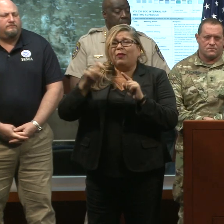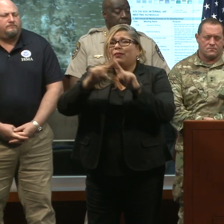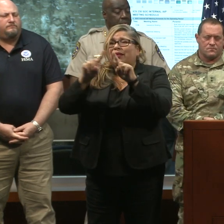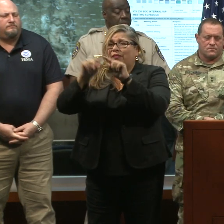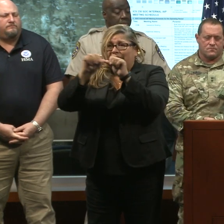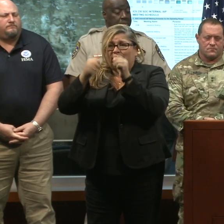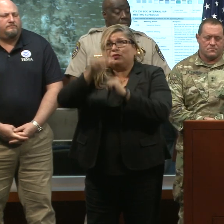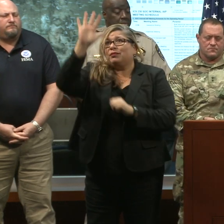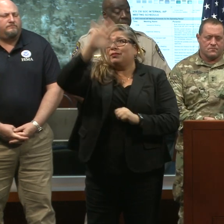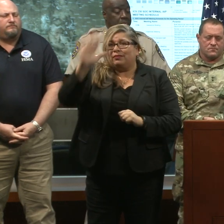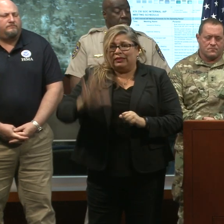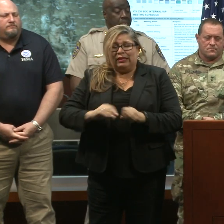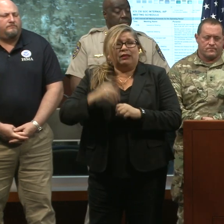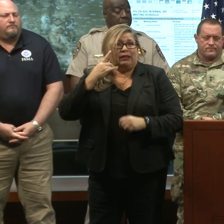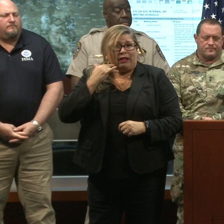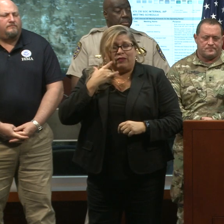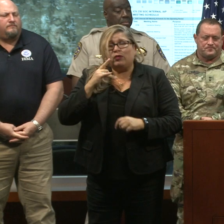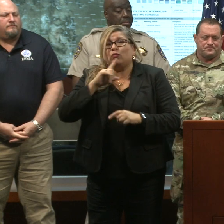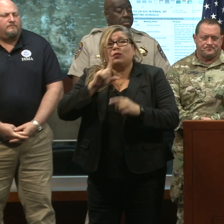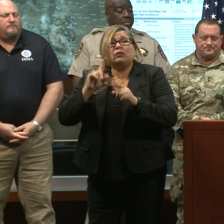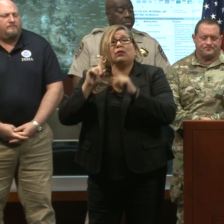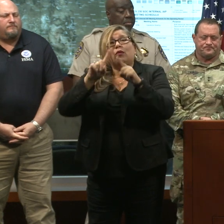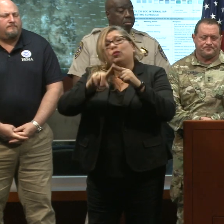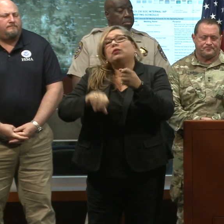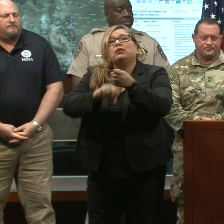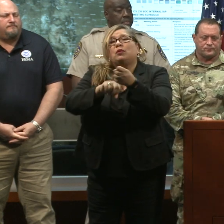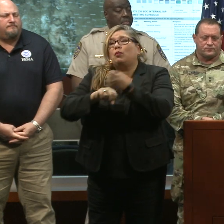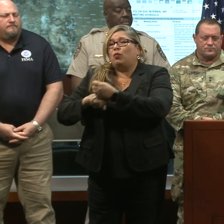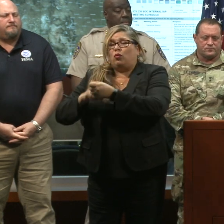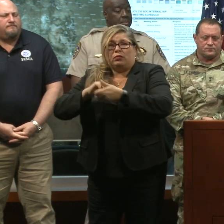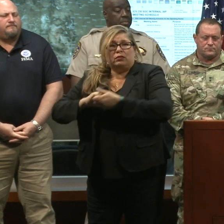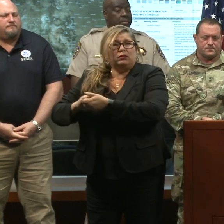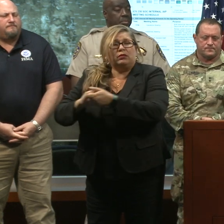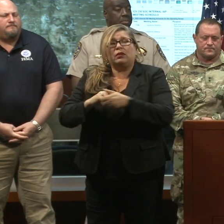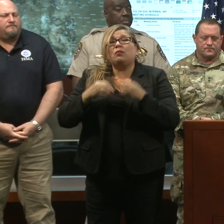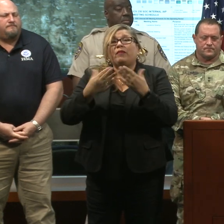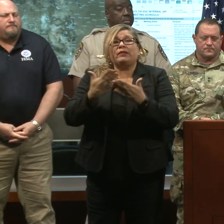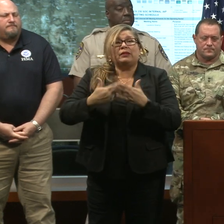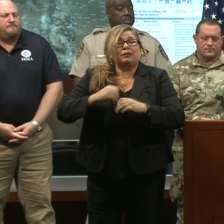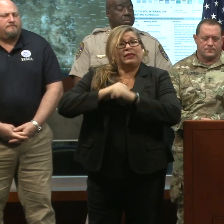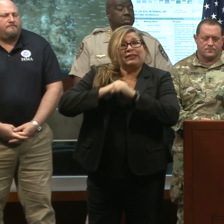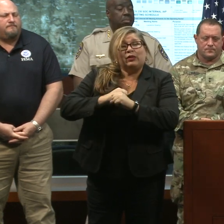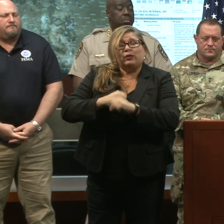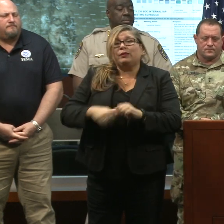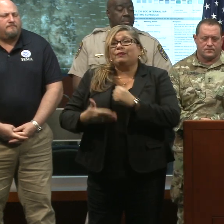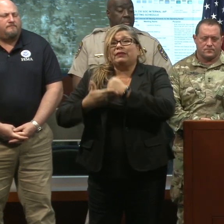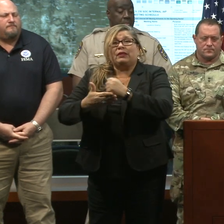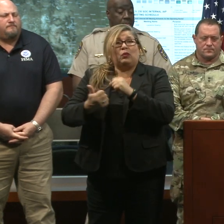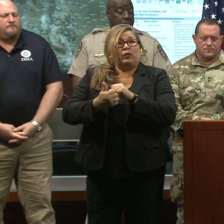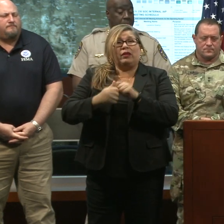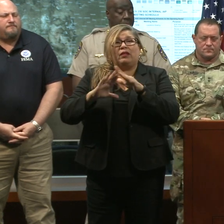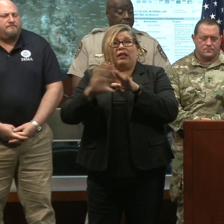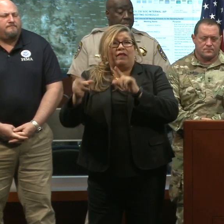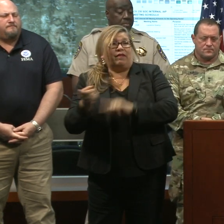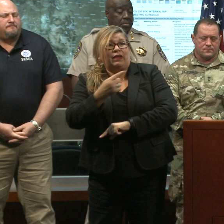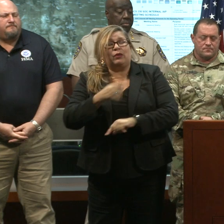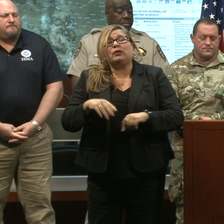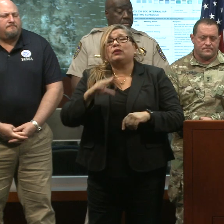down the state that are supporting law enforcement mutual aid, providing security, assisting with